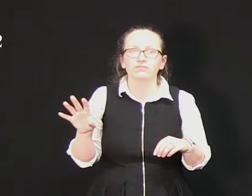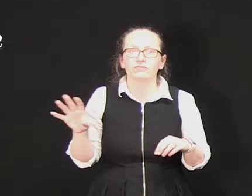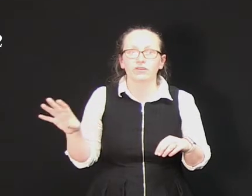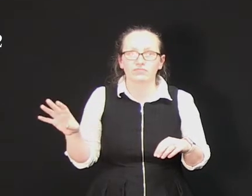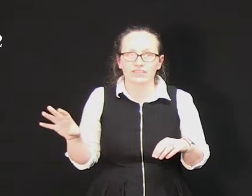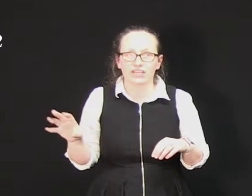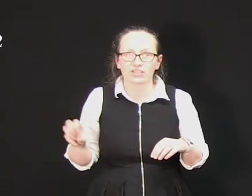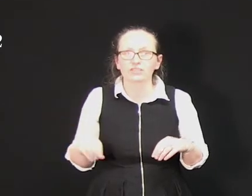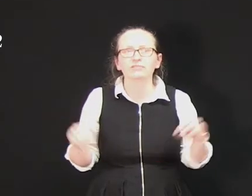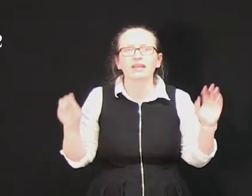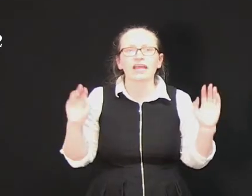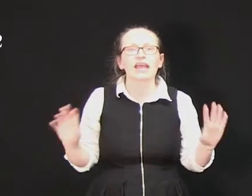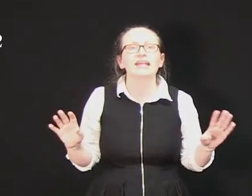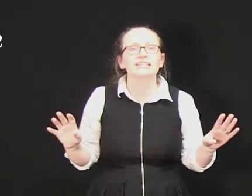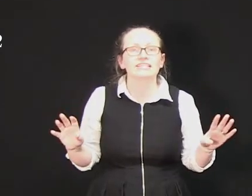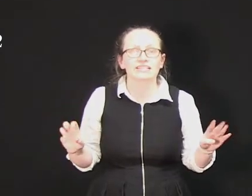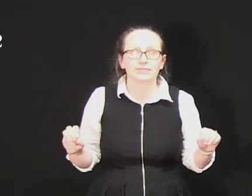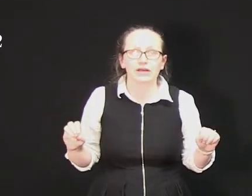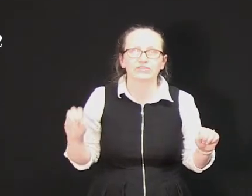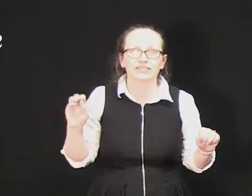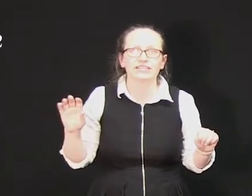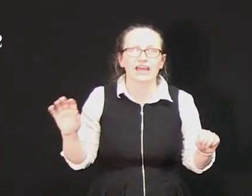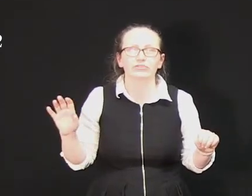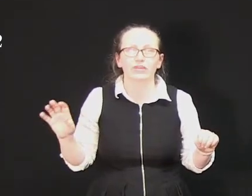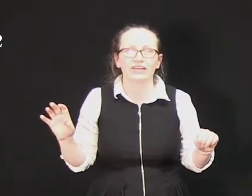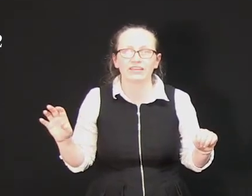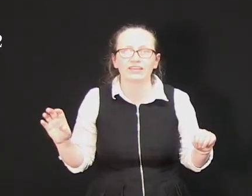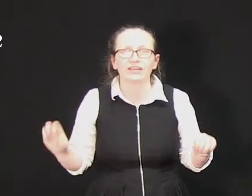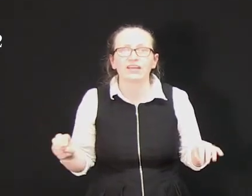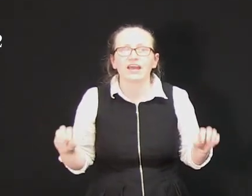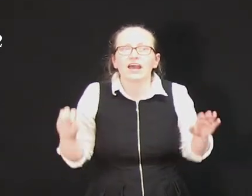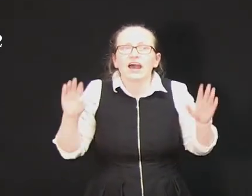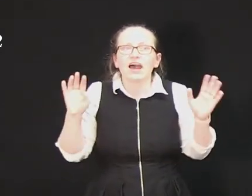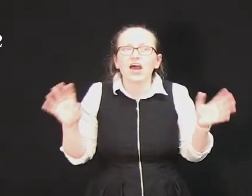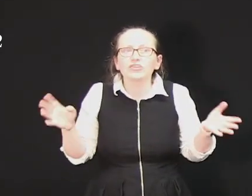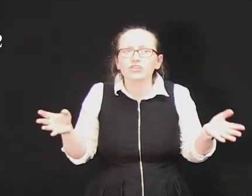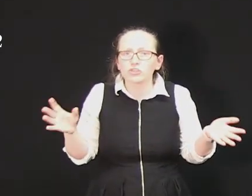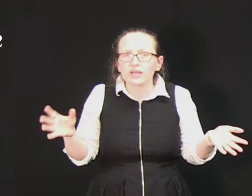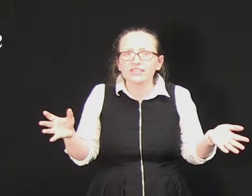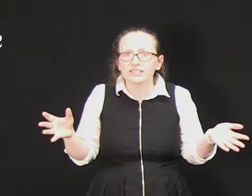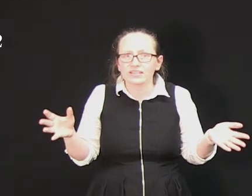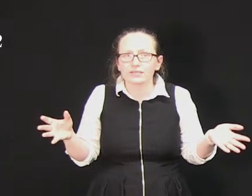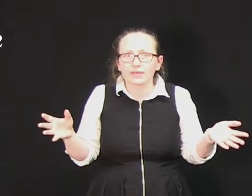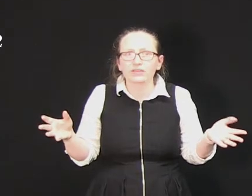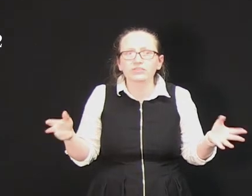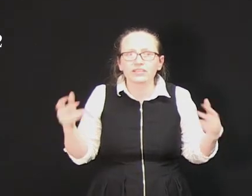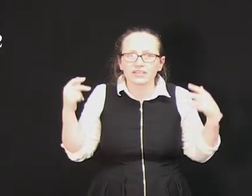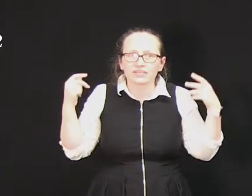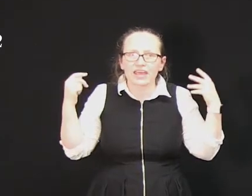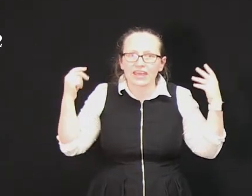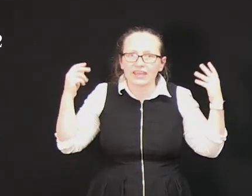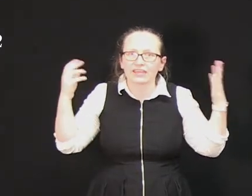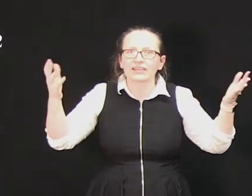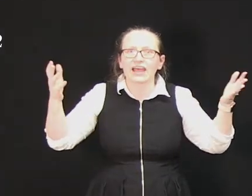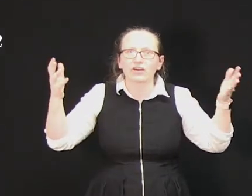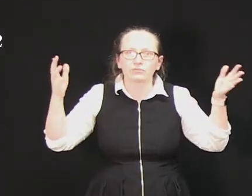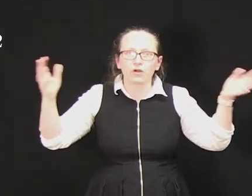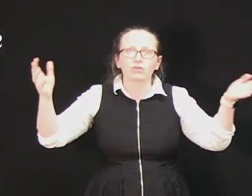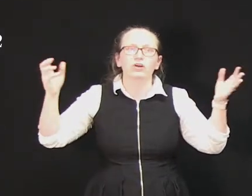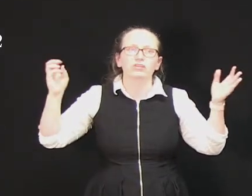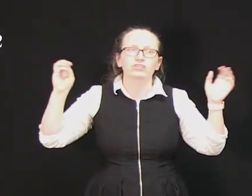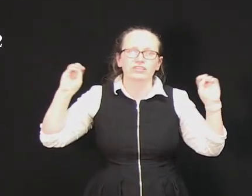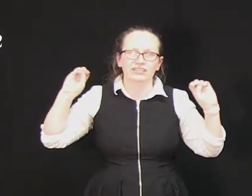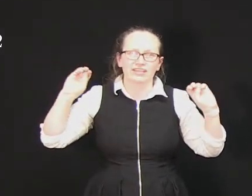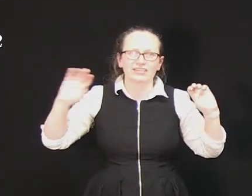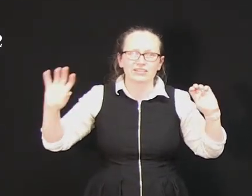normal conversation, 80 decibels is loud traffic, 120 decibels is a loud